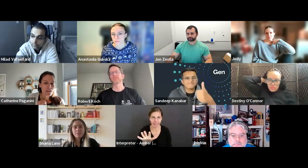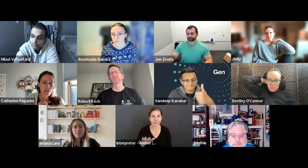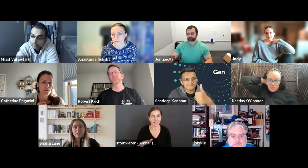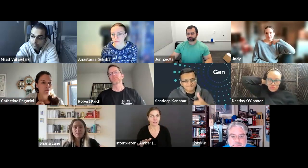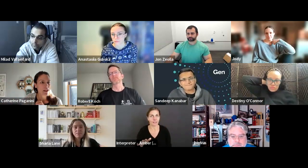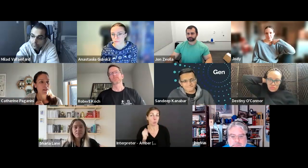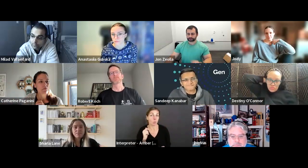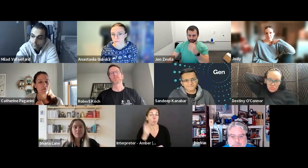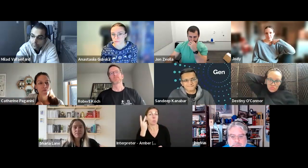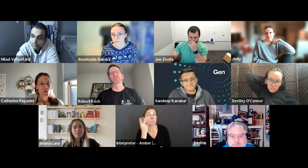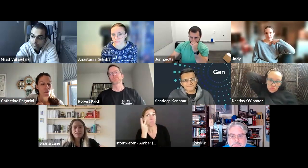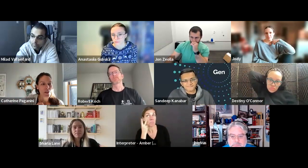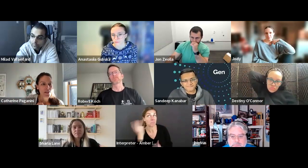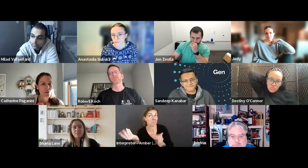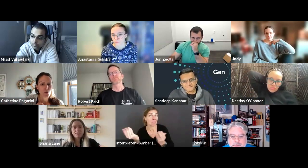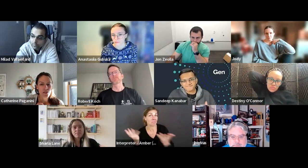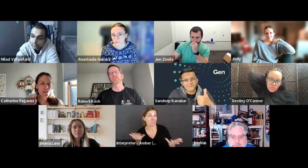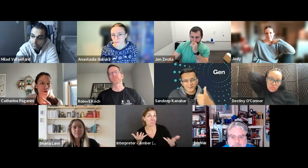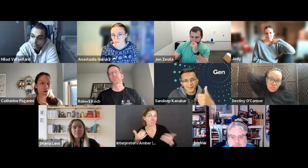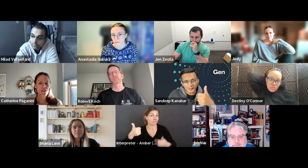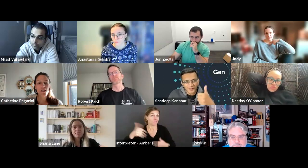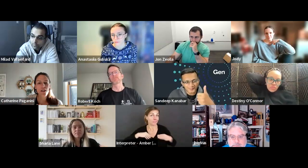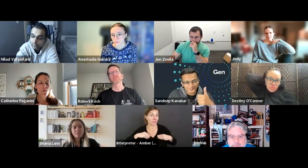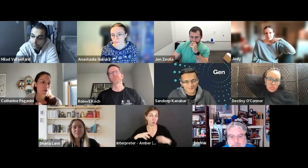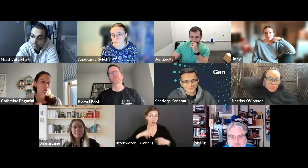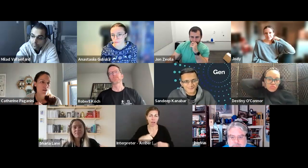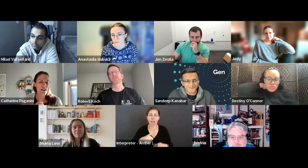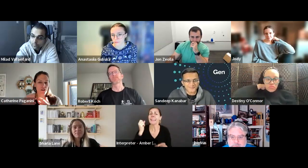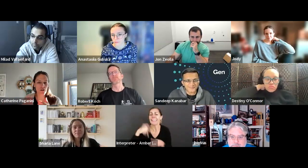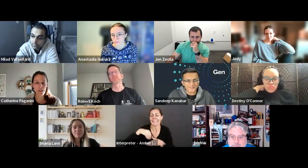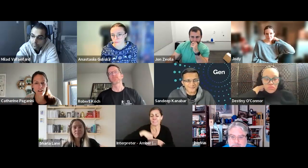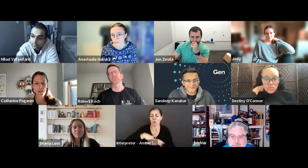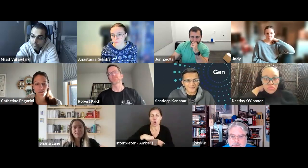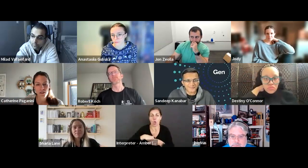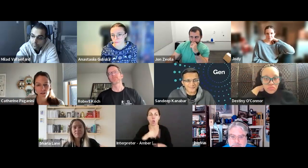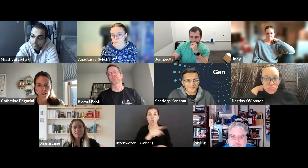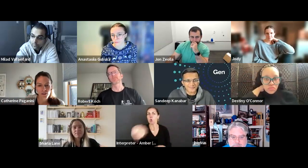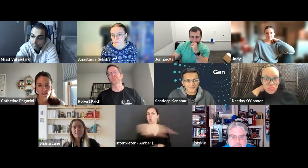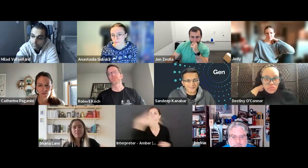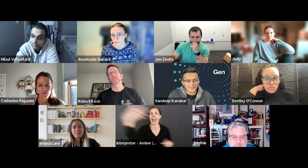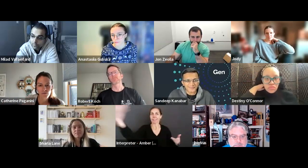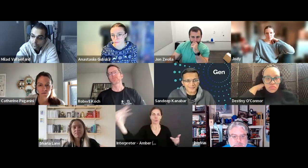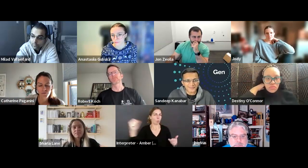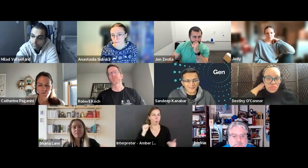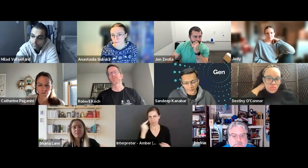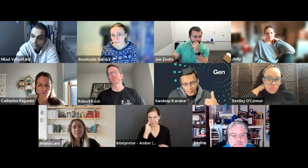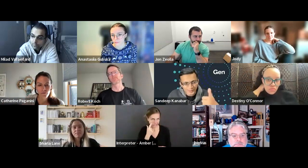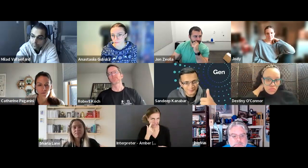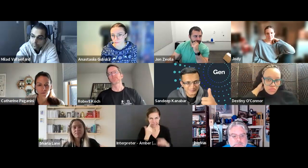when, but yeah, so that's how it works. It's internal. It's not something you will see externally. Yeah.